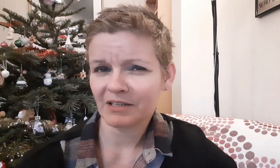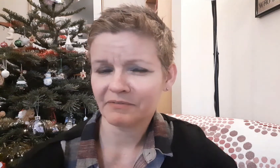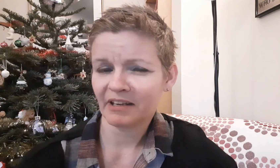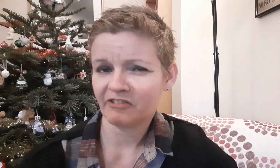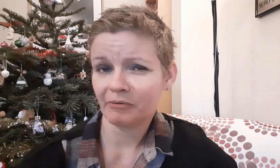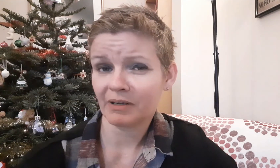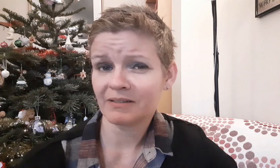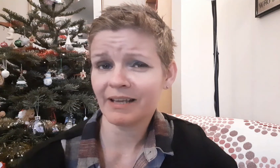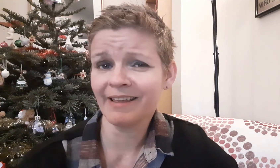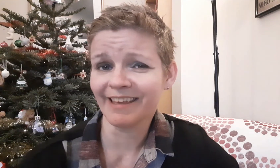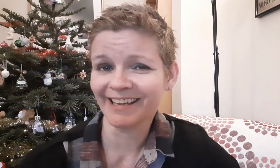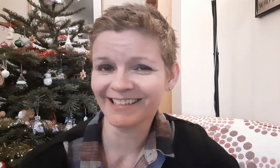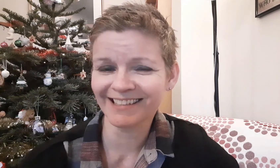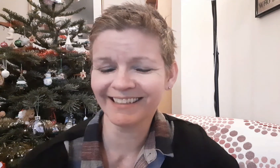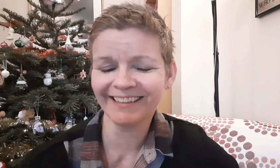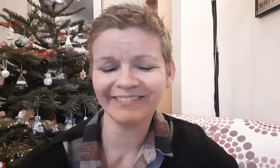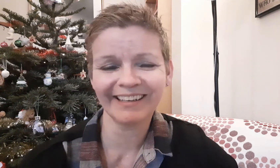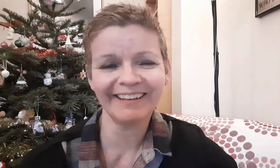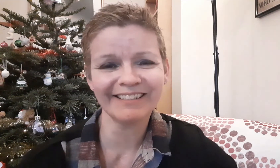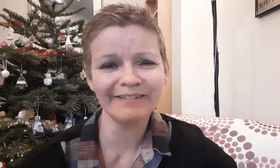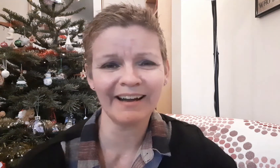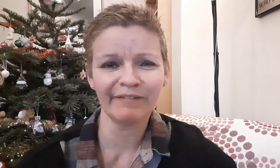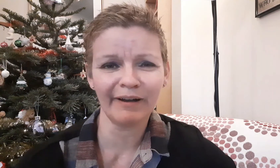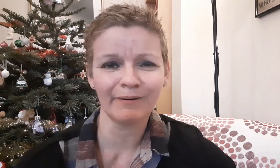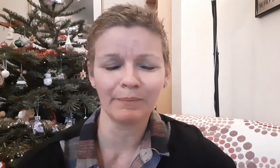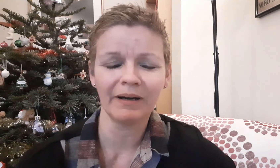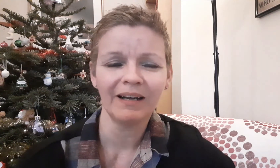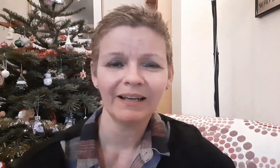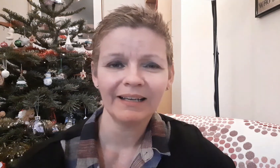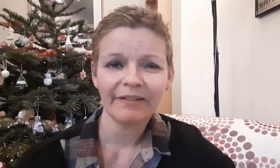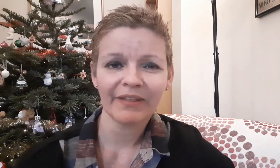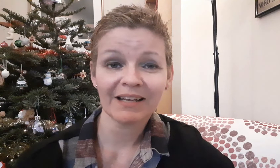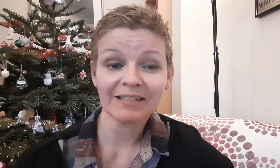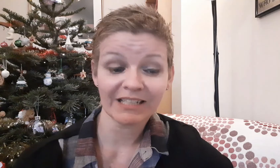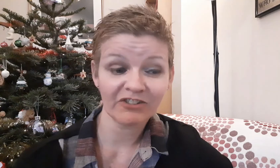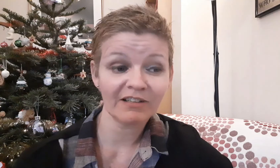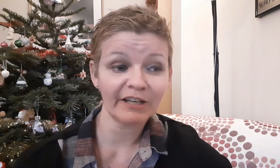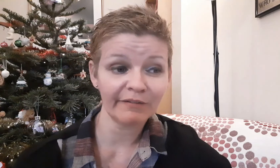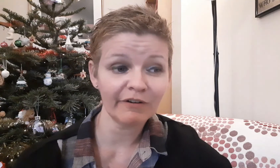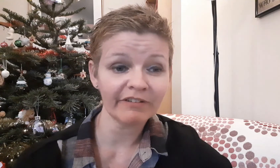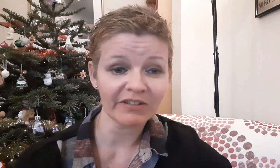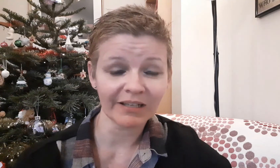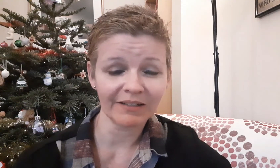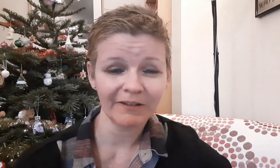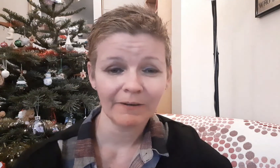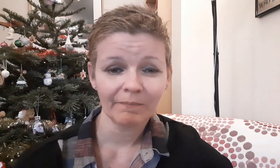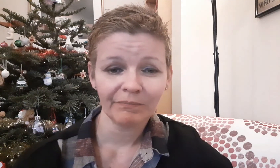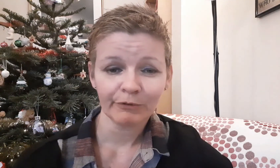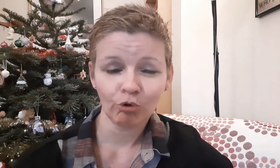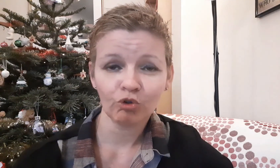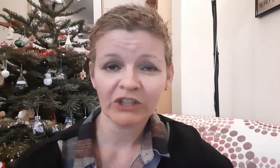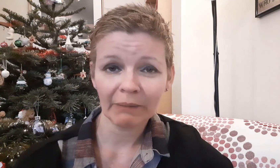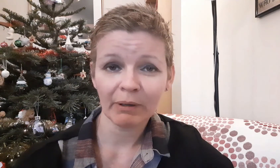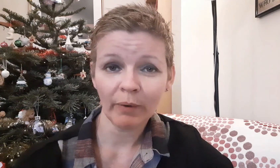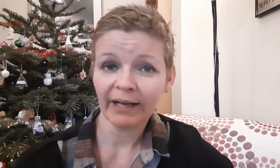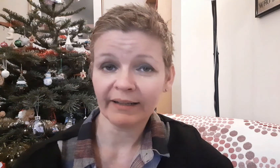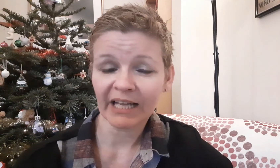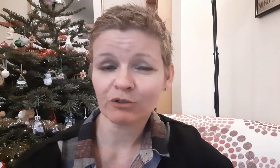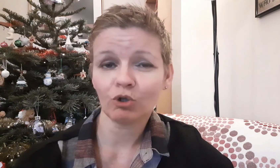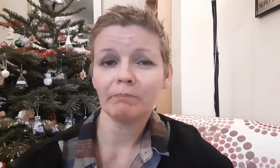of next year when I say this, that I do have hope that, as Julian of Norwich said, all shall be well and all